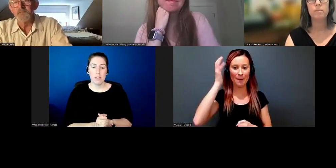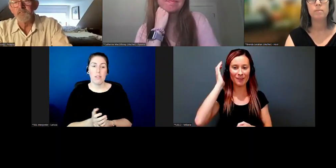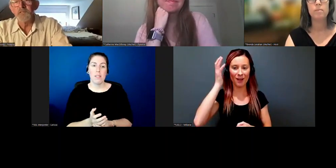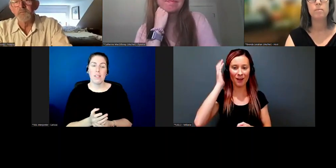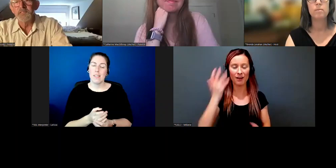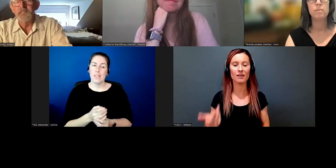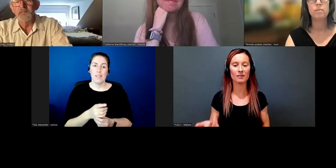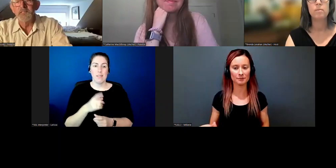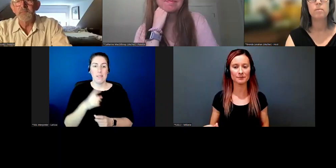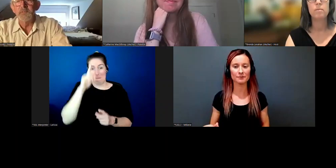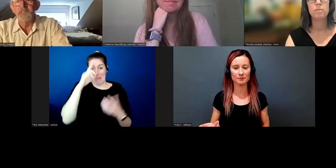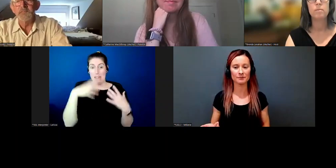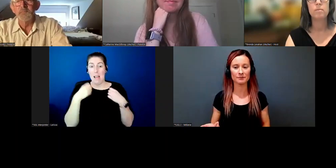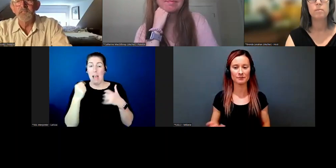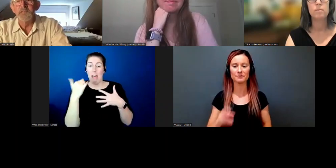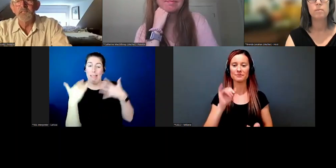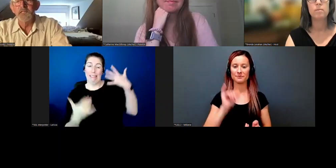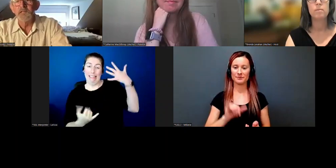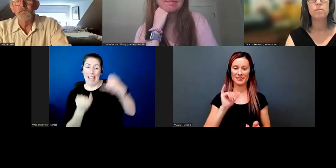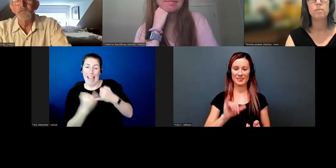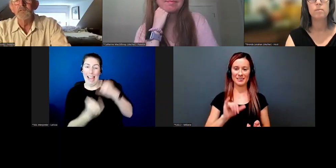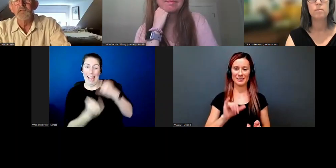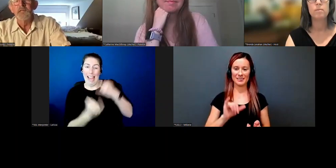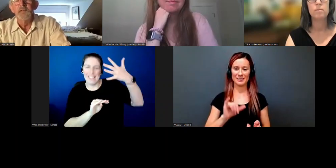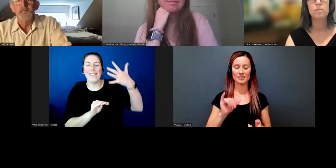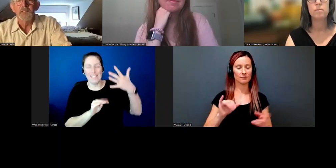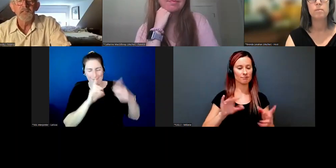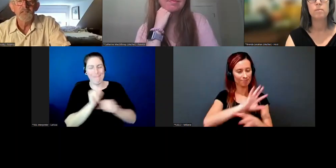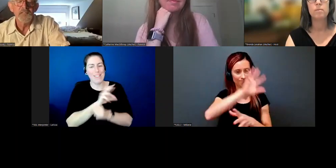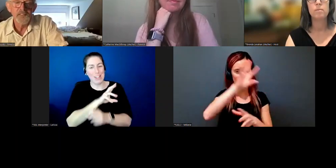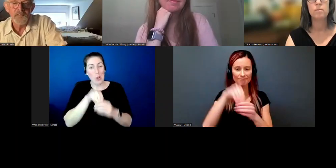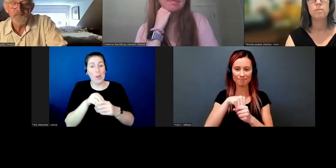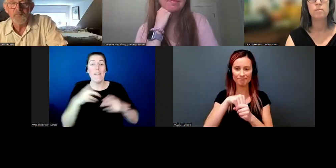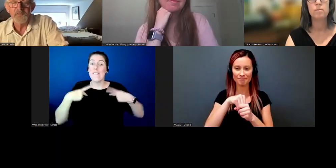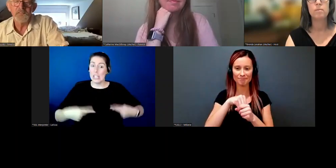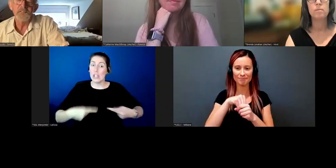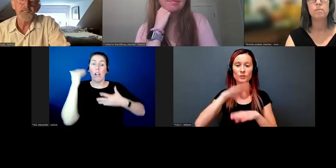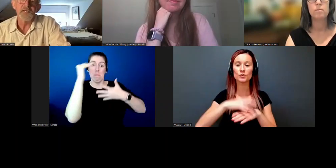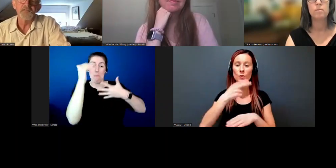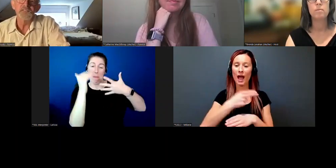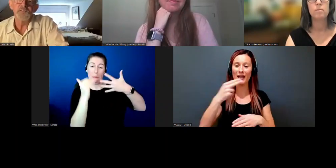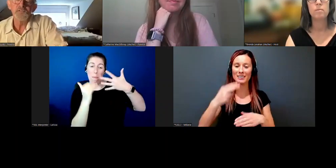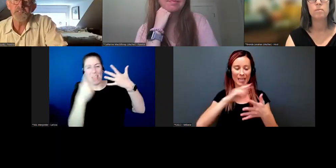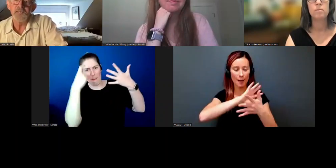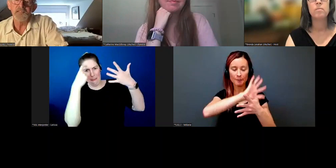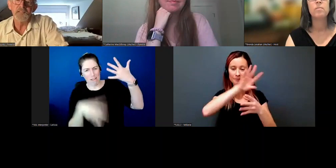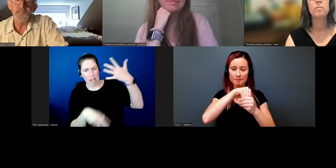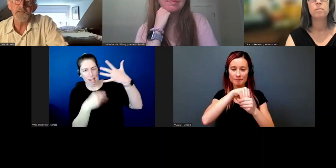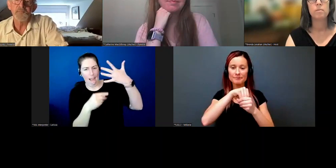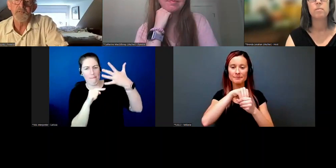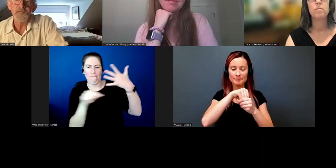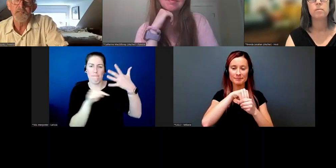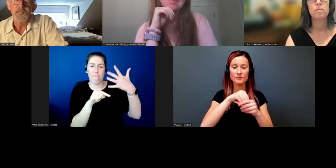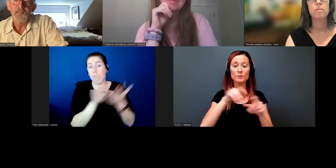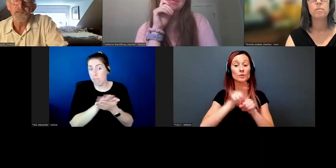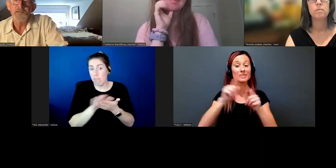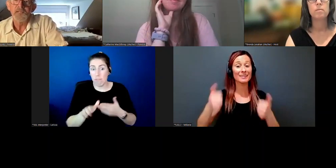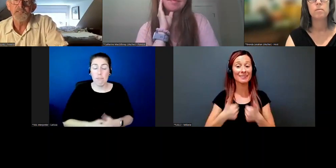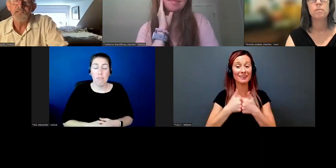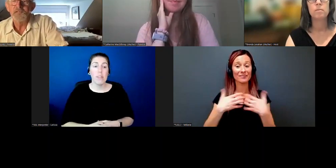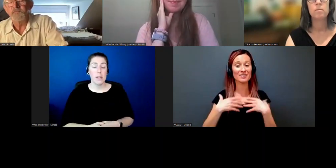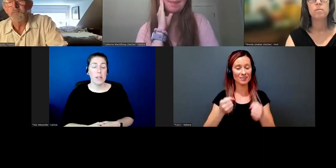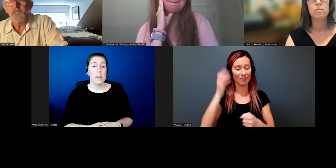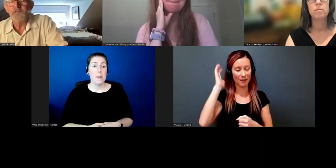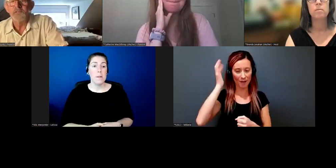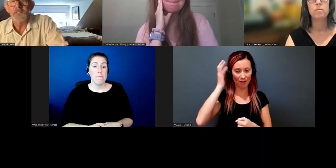sort of physical disabilities, but they did include the mental health issues. And I did